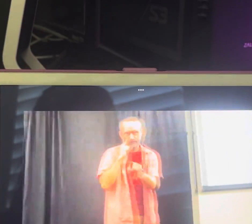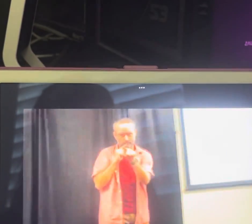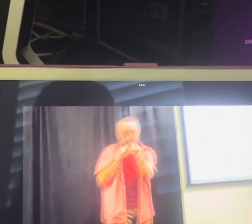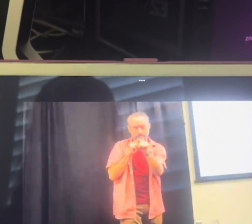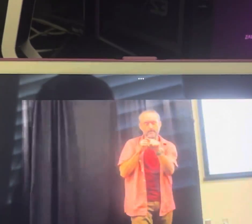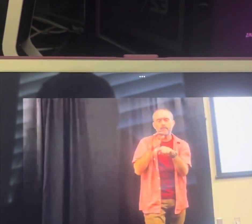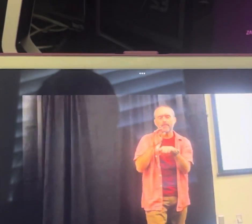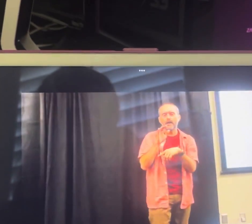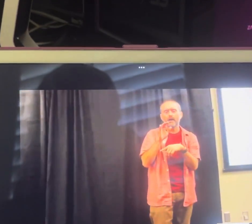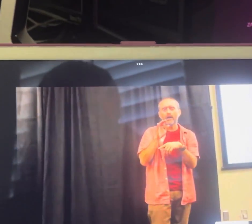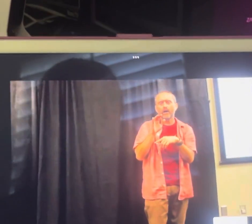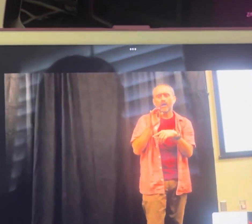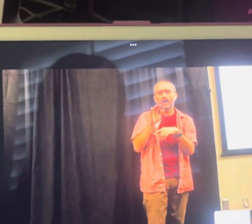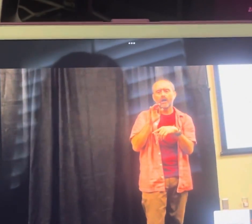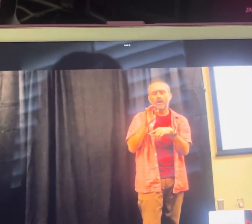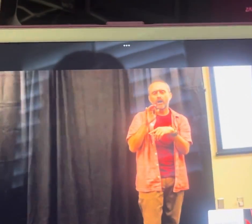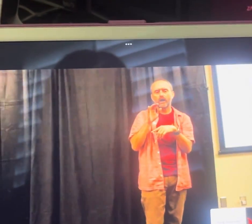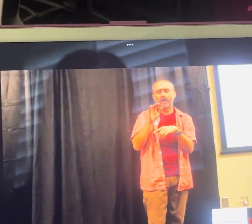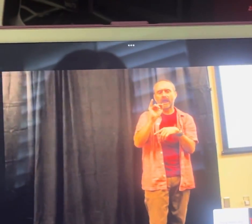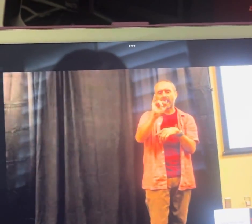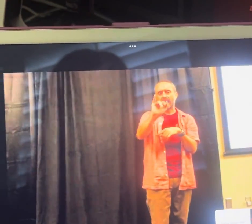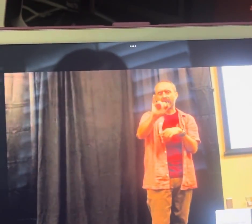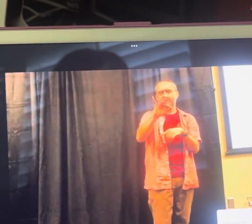Question? I have a question for you actually.